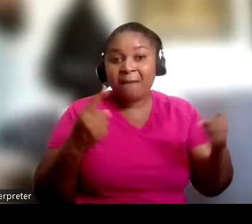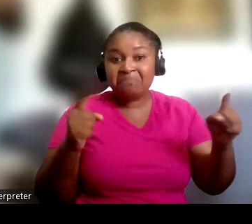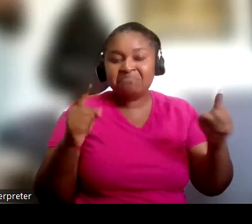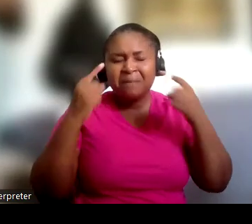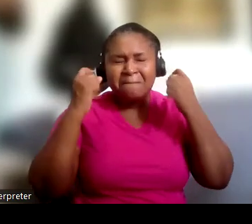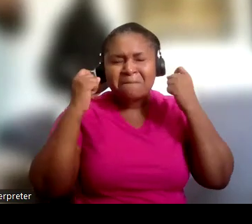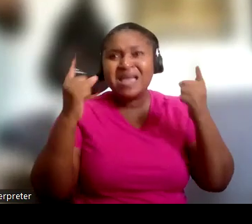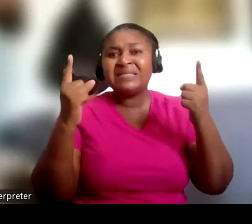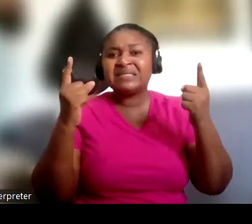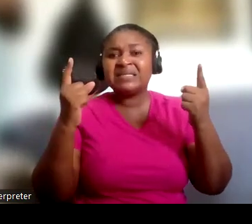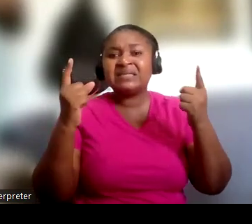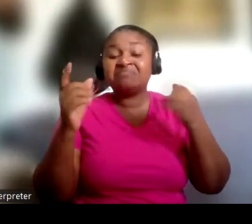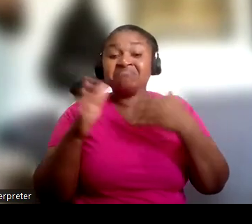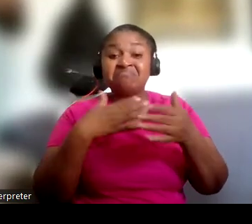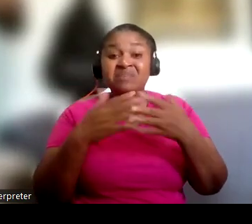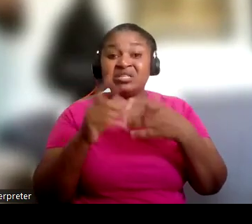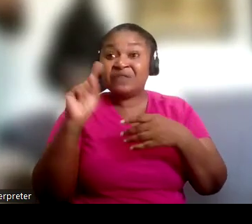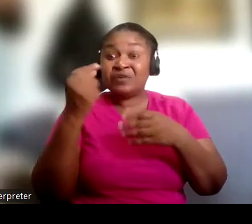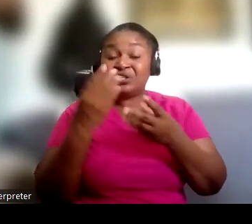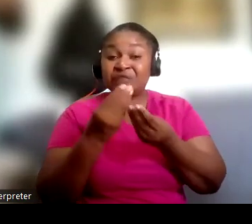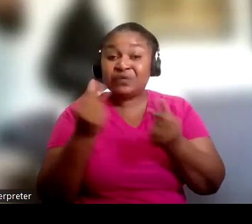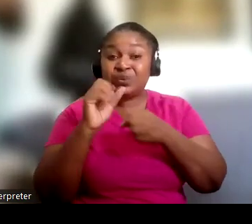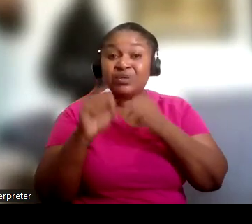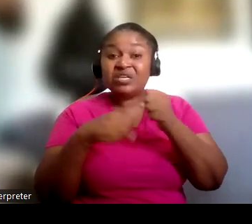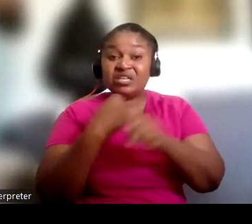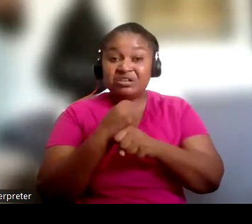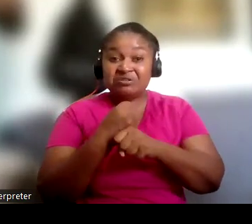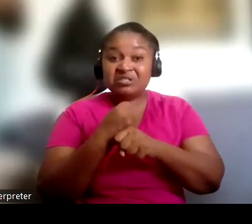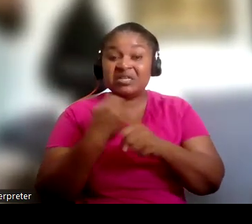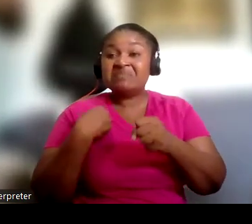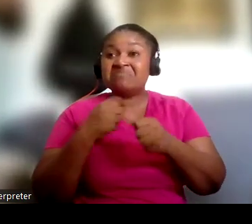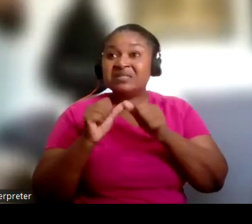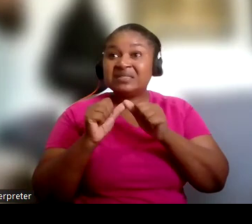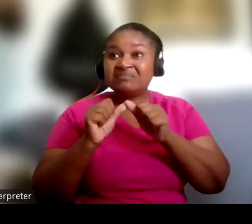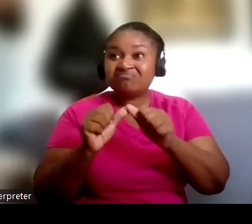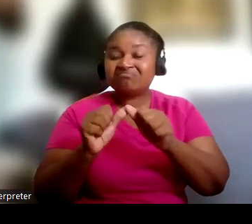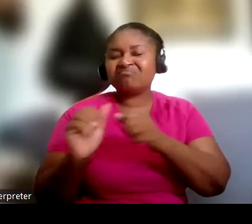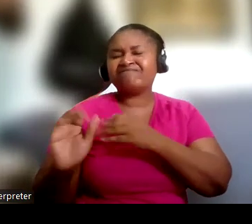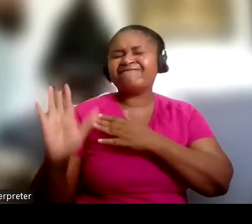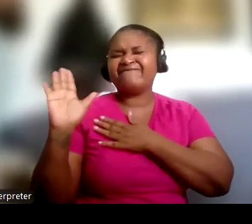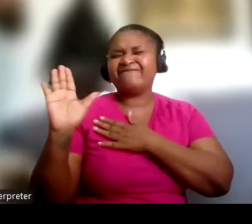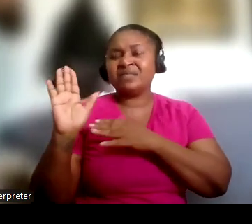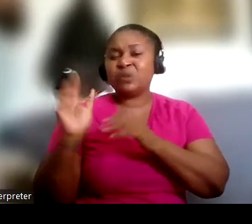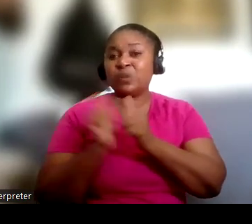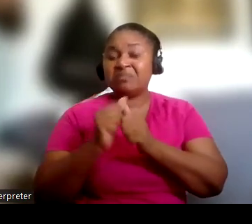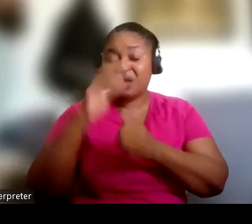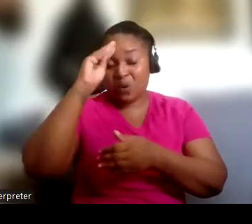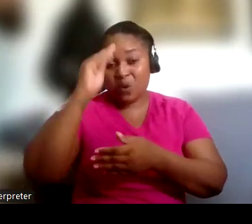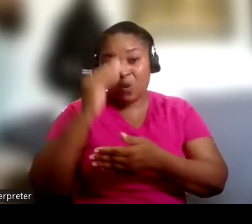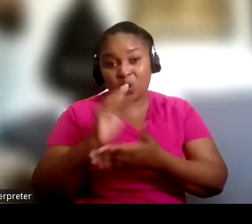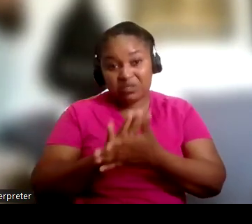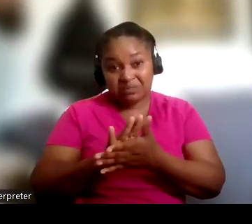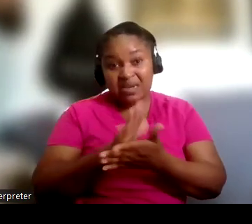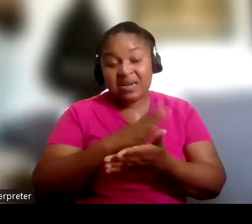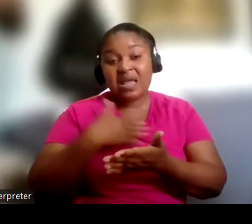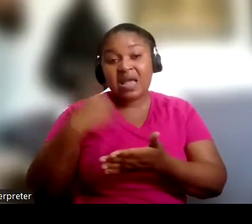that first few years were spent dedicated to husband and children and home. So that's